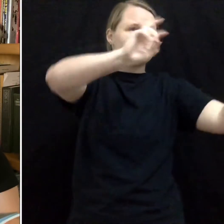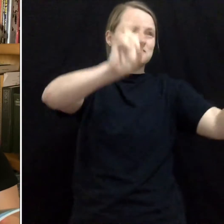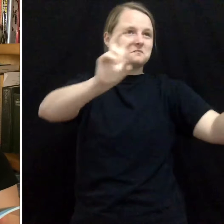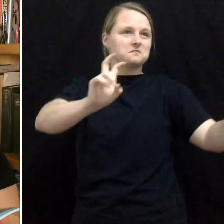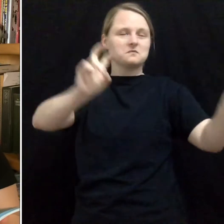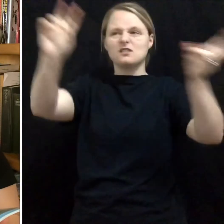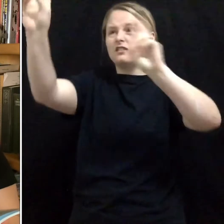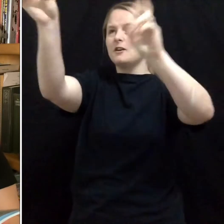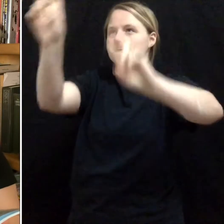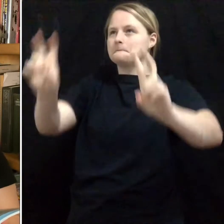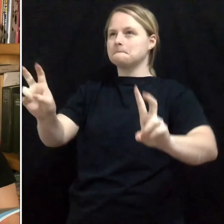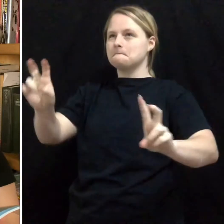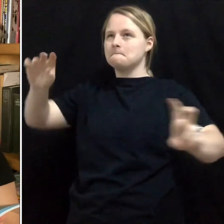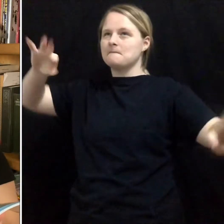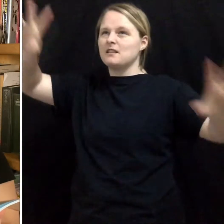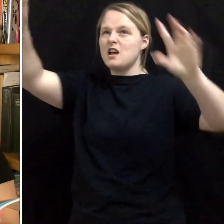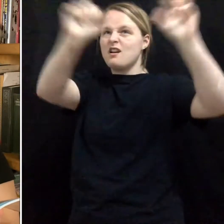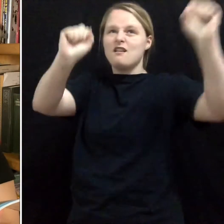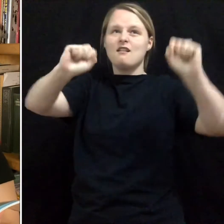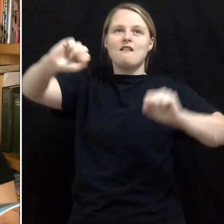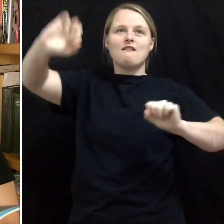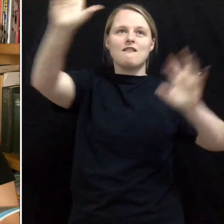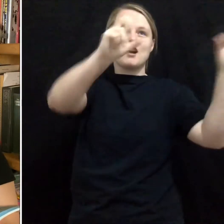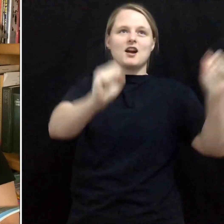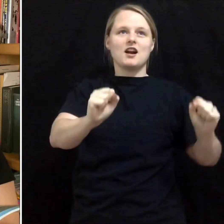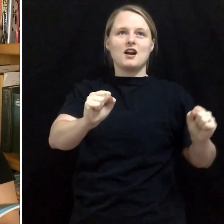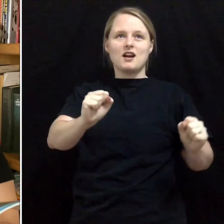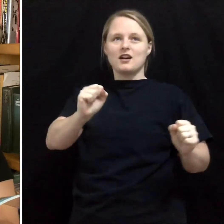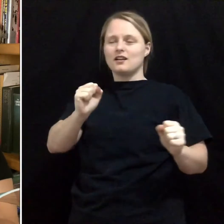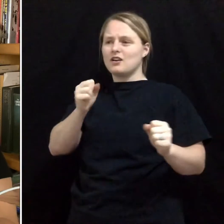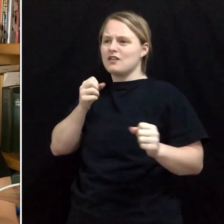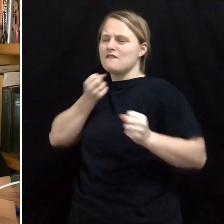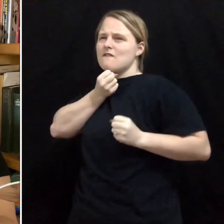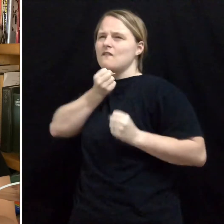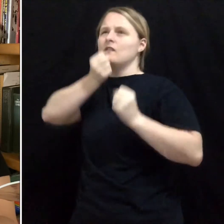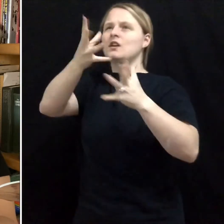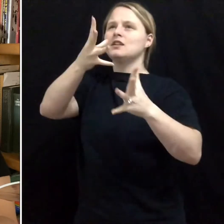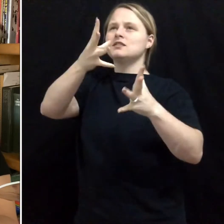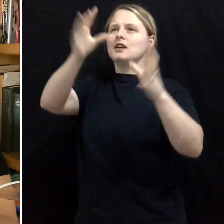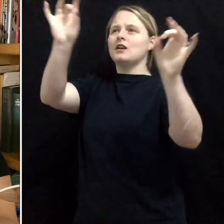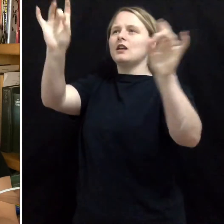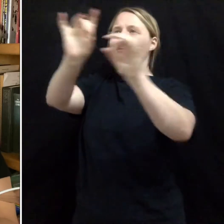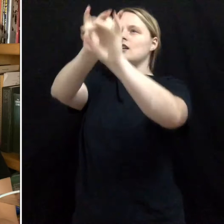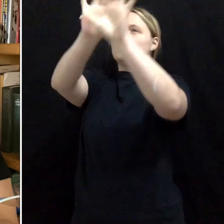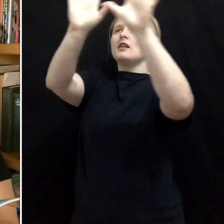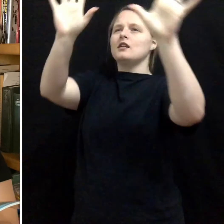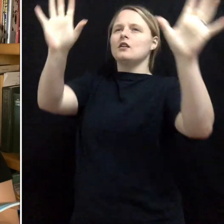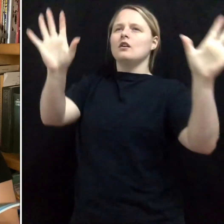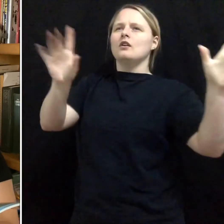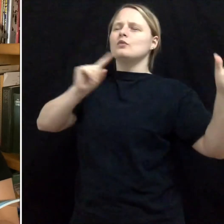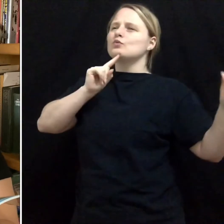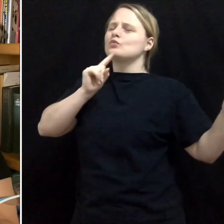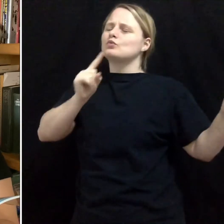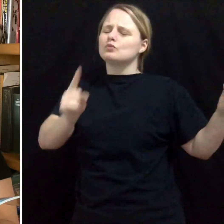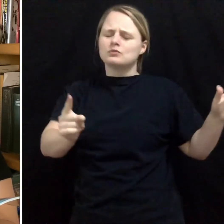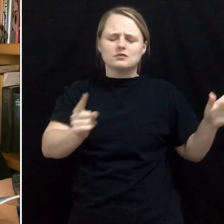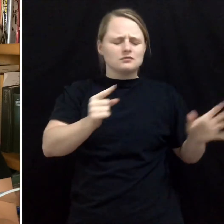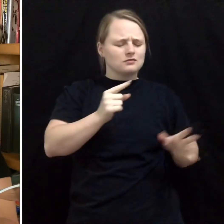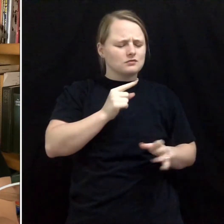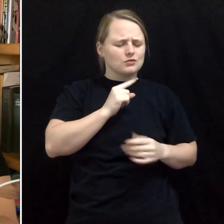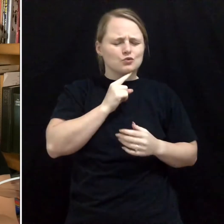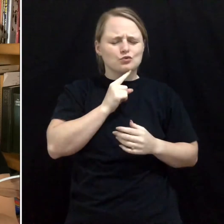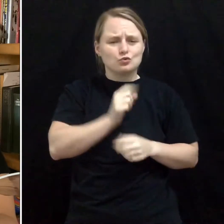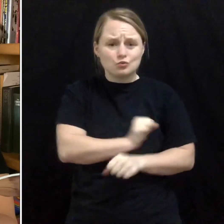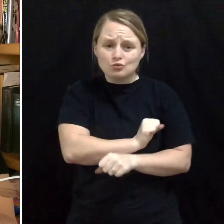her song. Oh, how her voice rang out so clear and